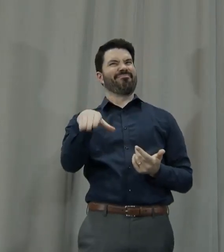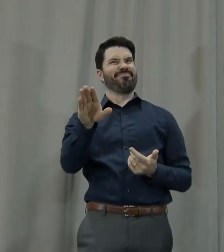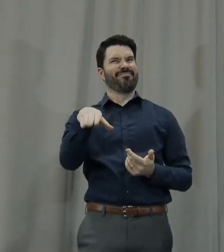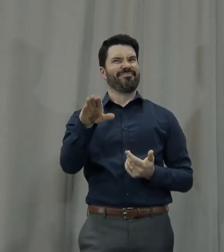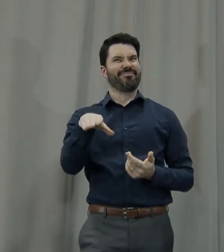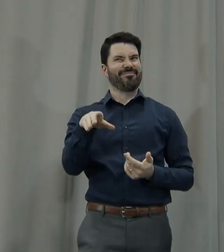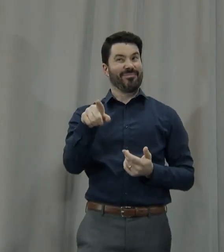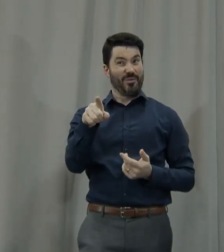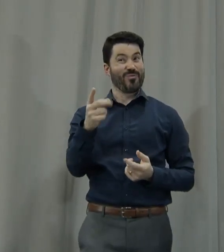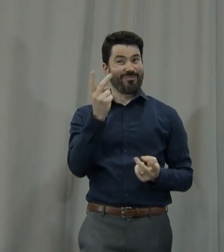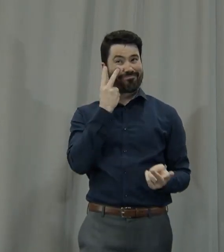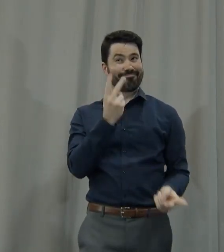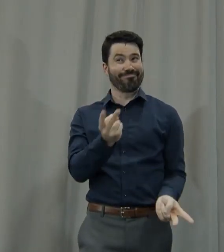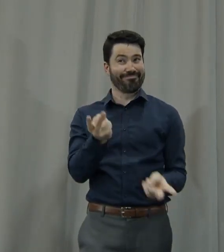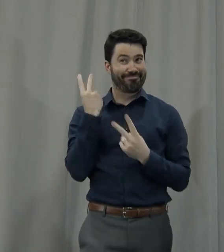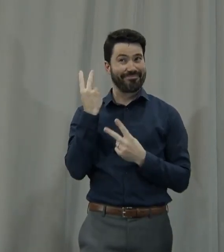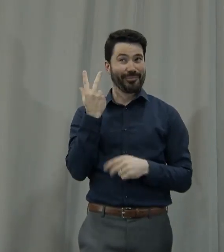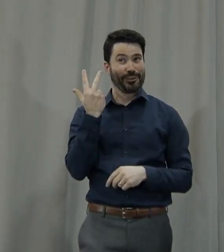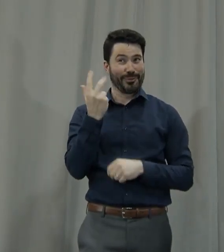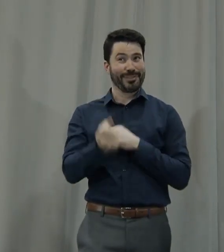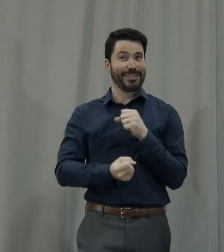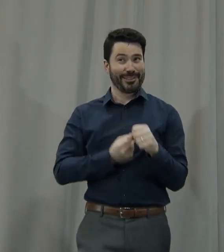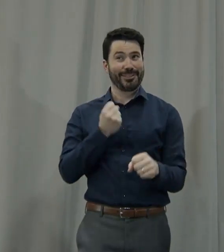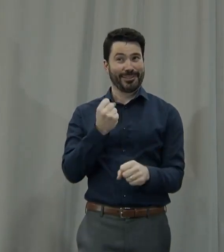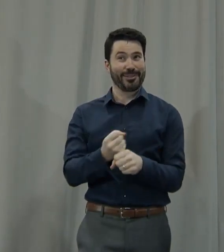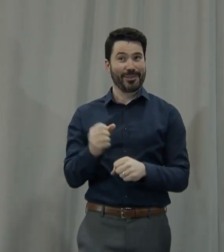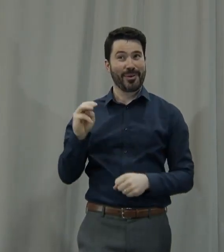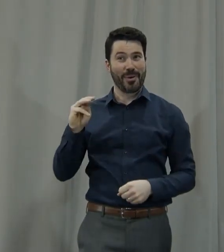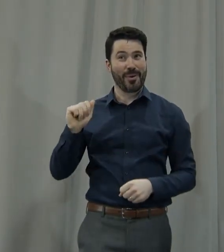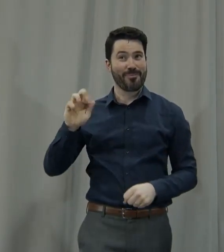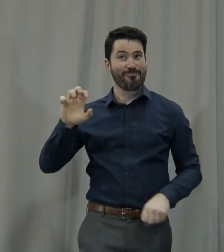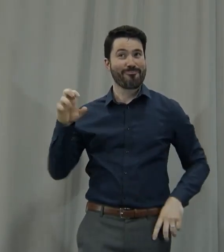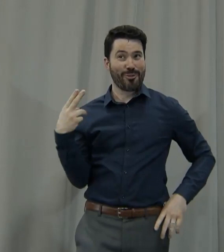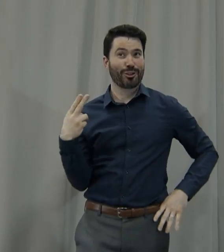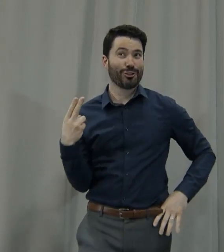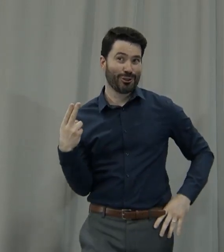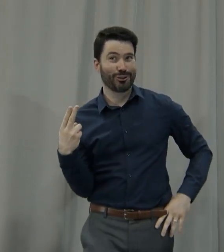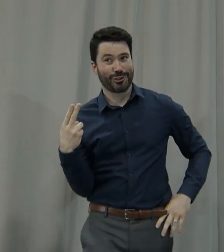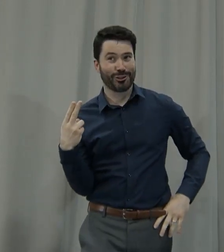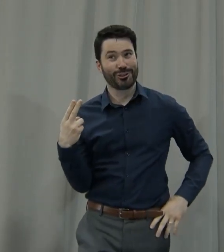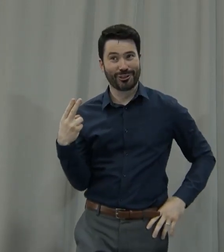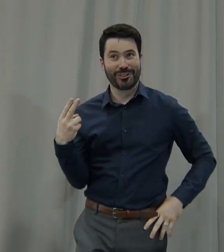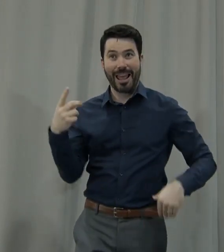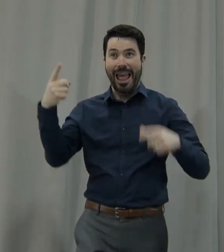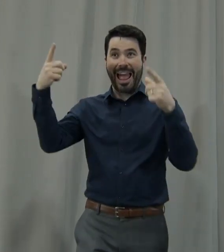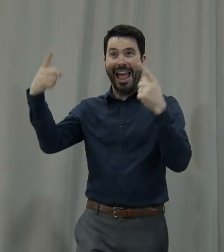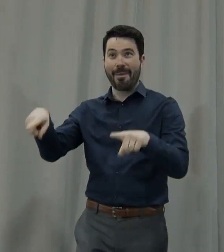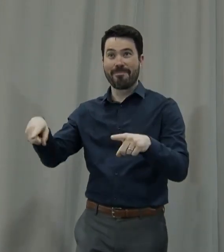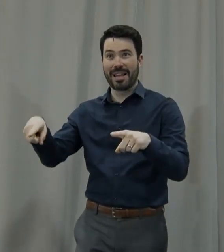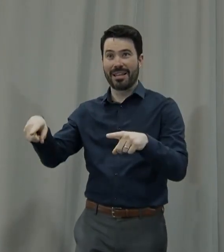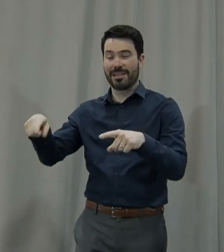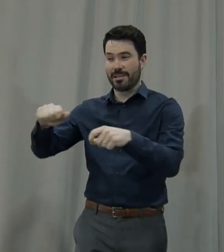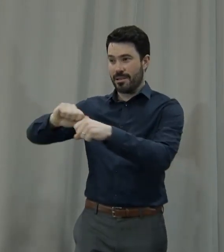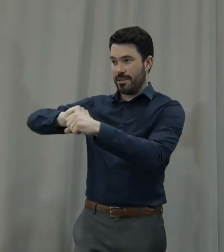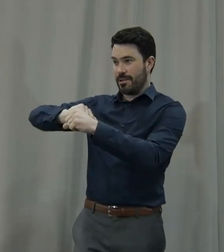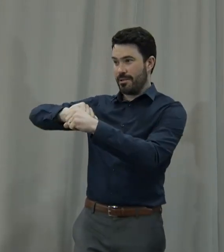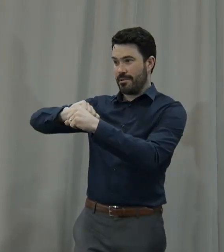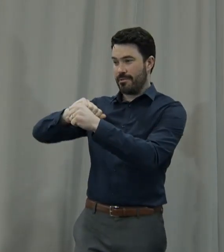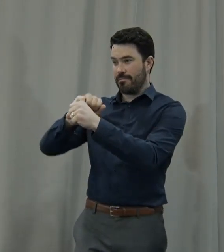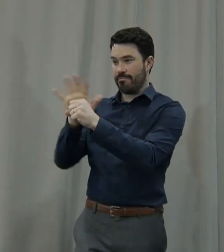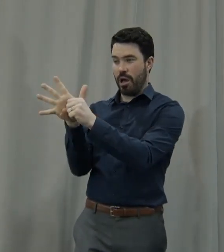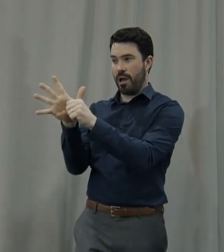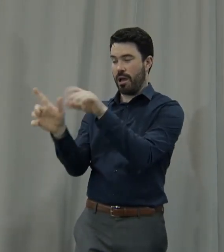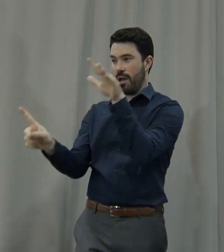3 years ago back in March when we discovered there was a pandemic and the coronavirus